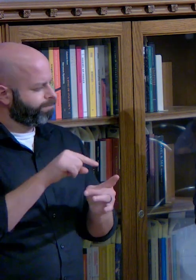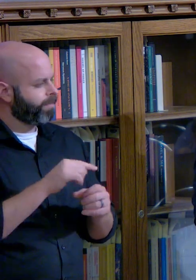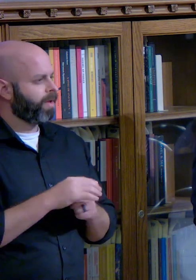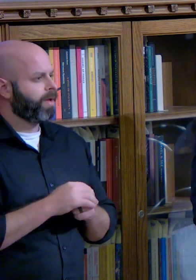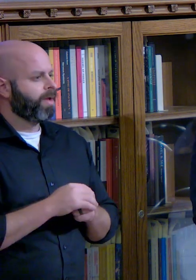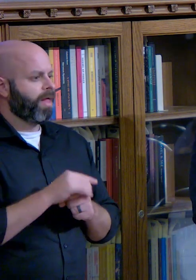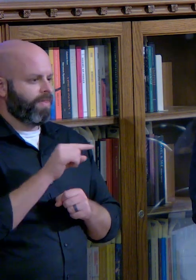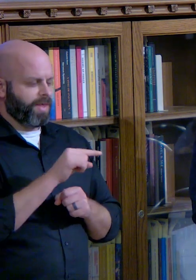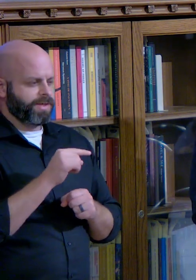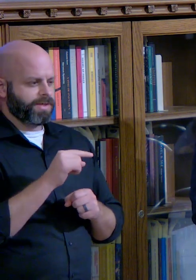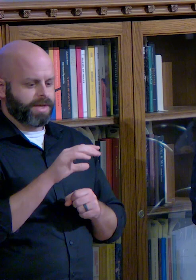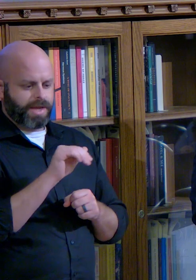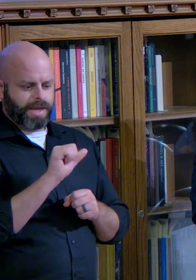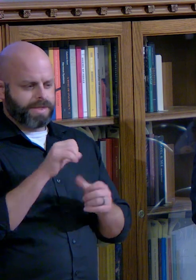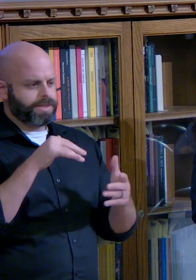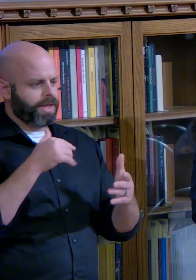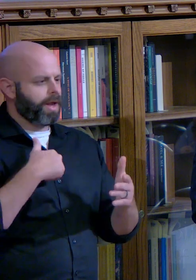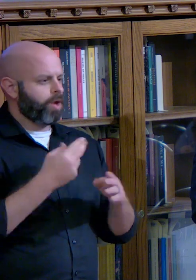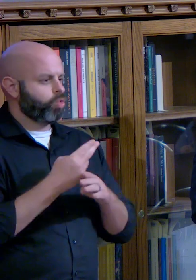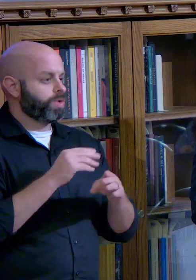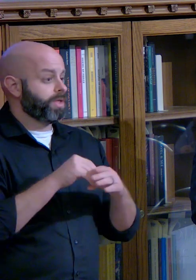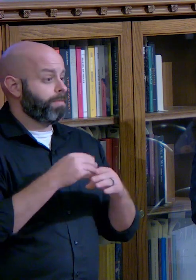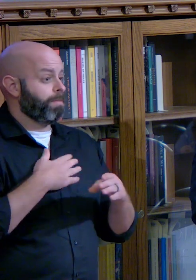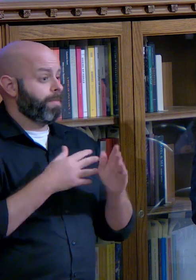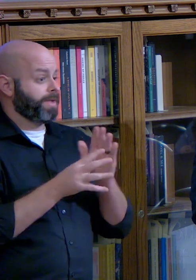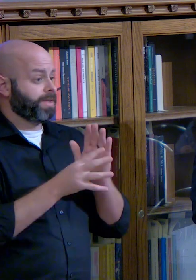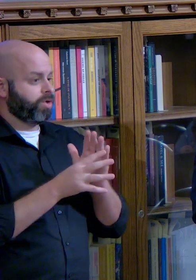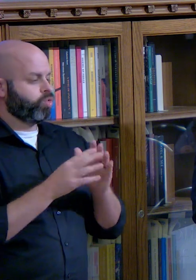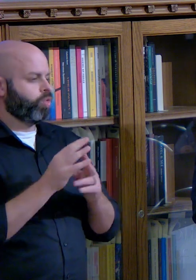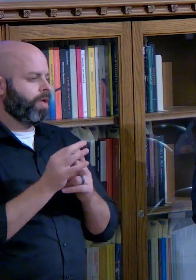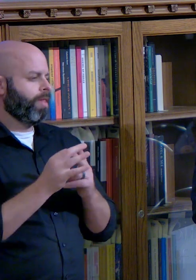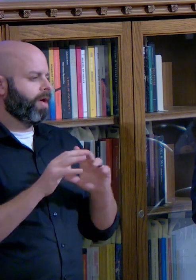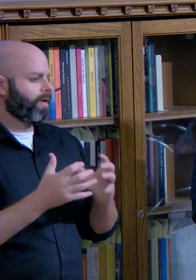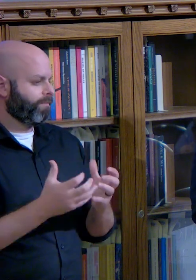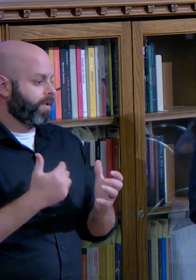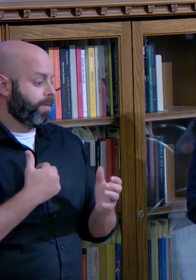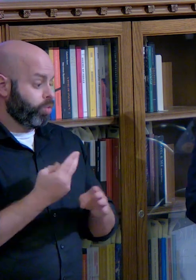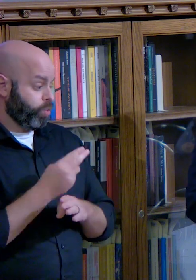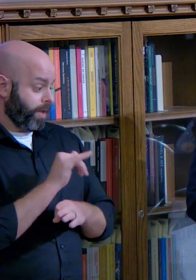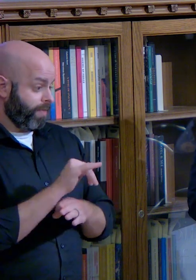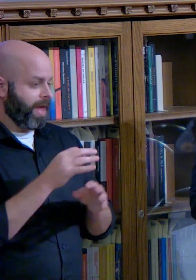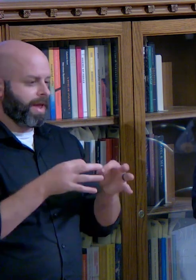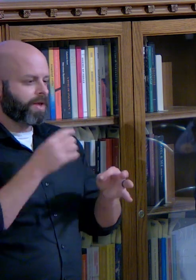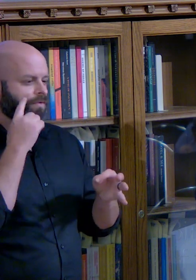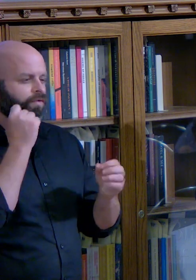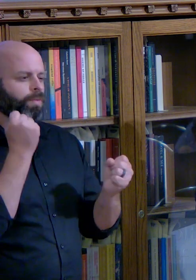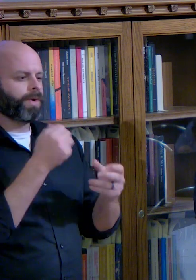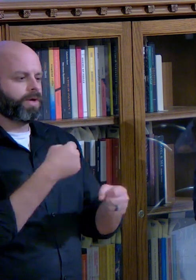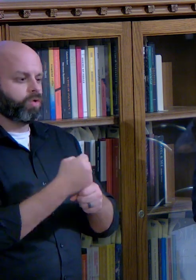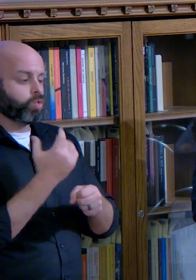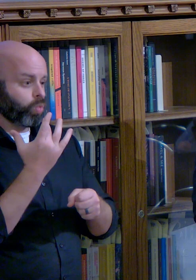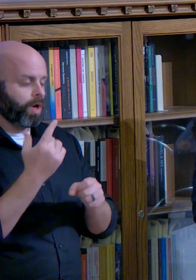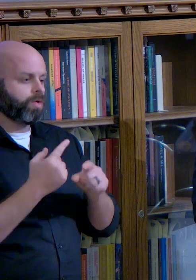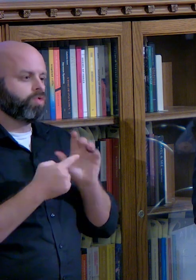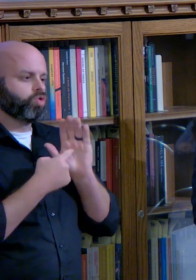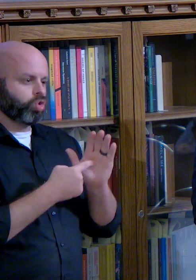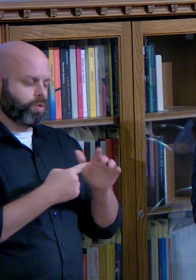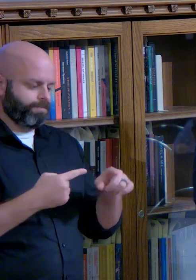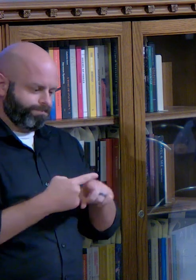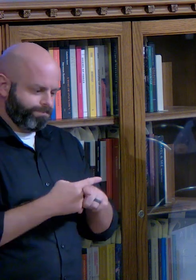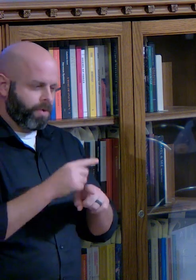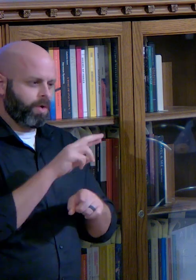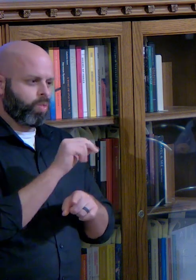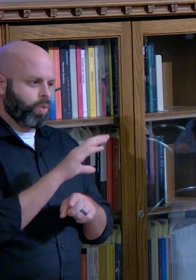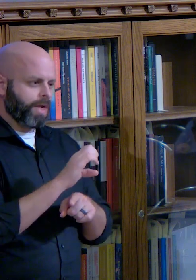study I use in my senior elective and I've been using that case for many years because it shows the intersection of race class and